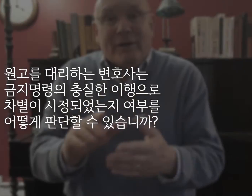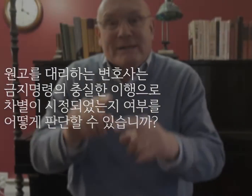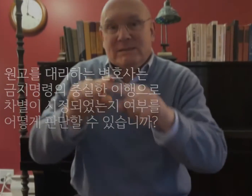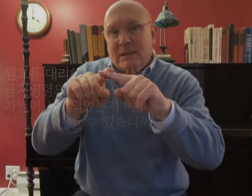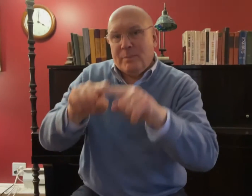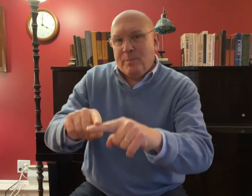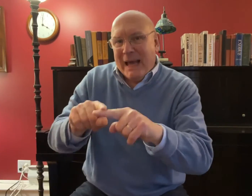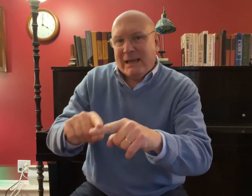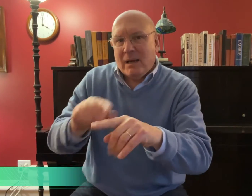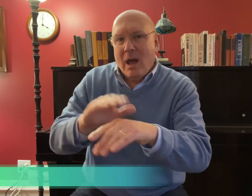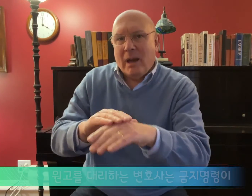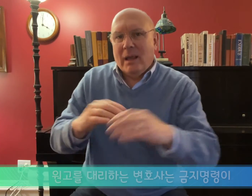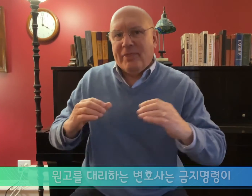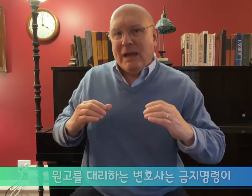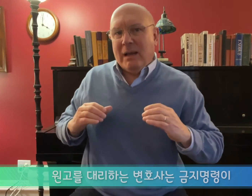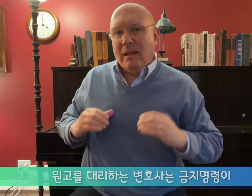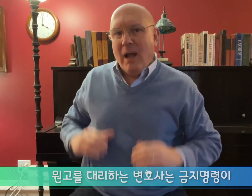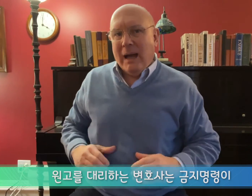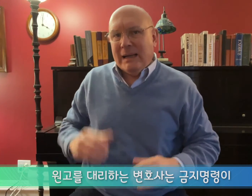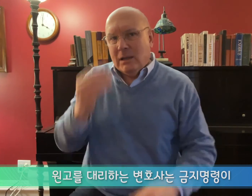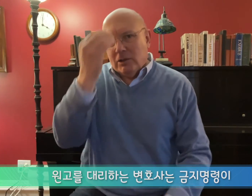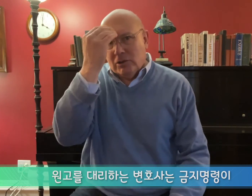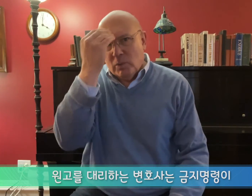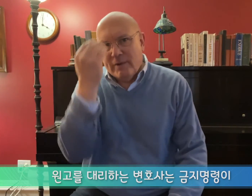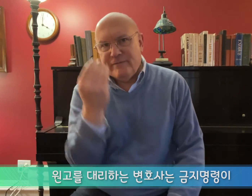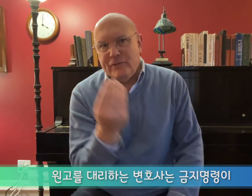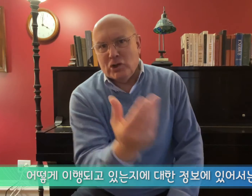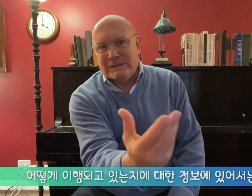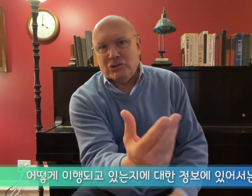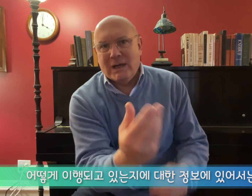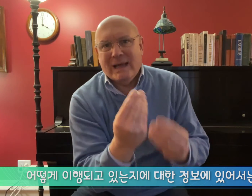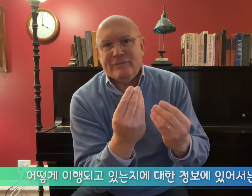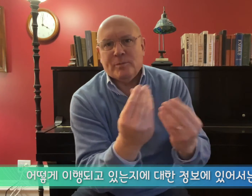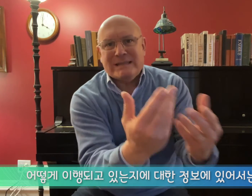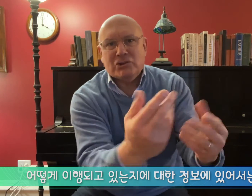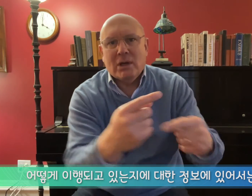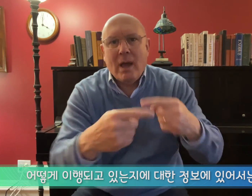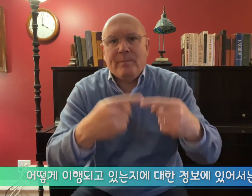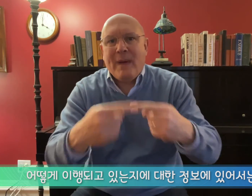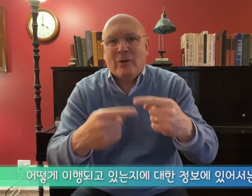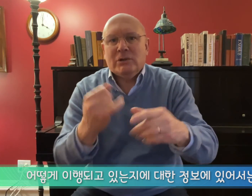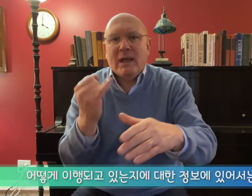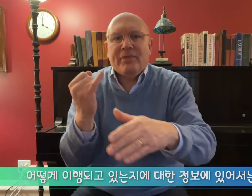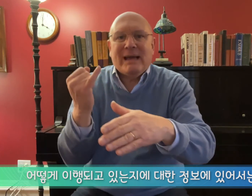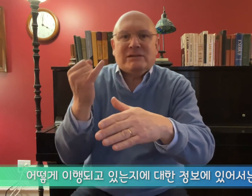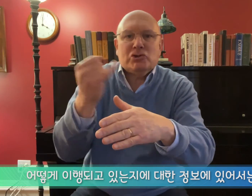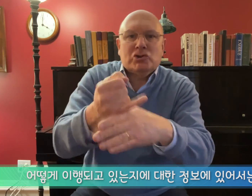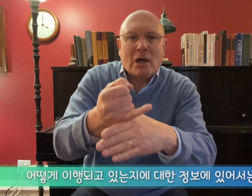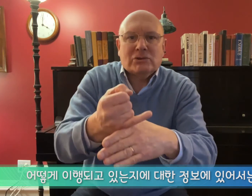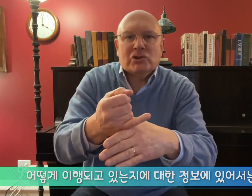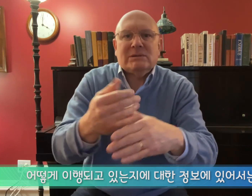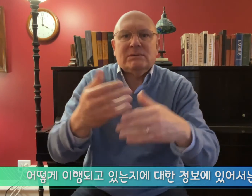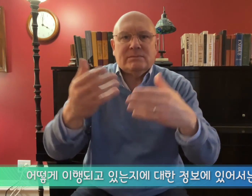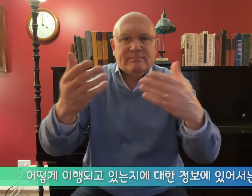The plaintiff's lawyer is dependent on the client to furnish information about the injunction's